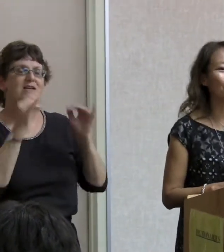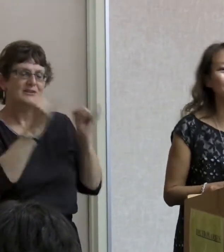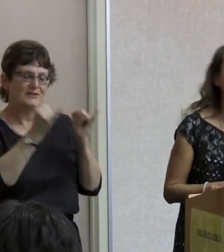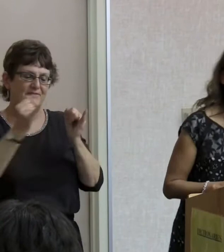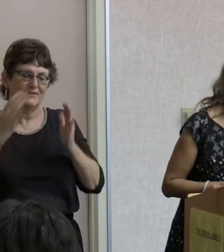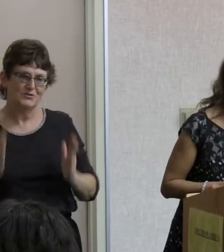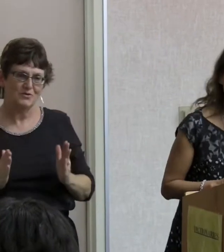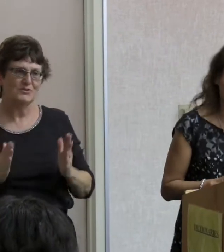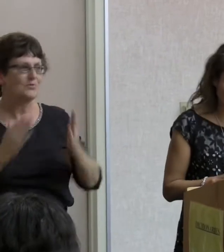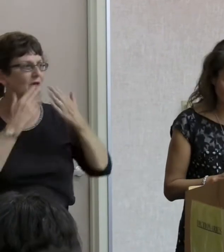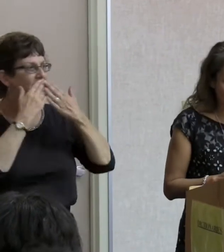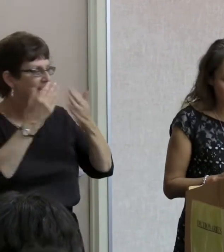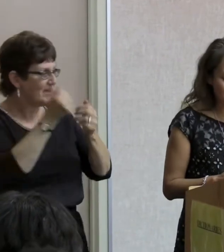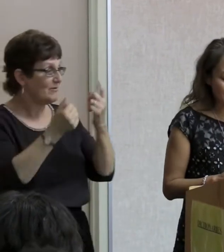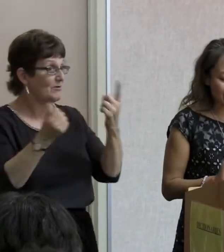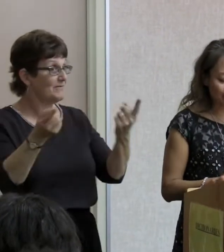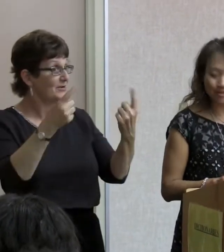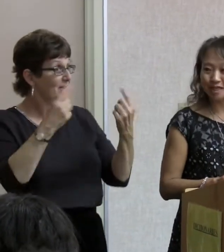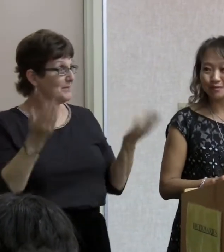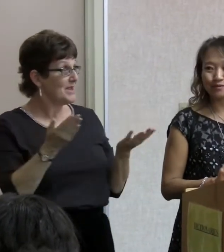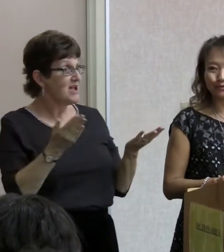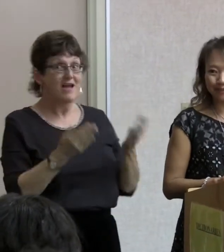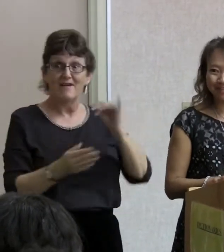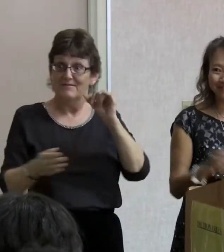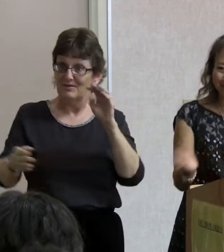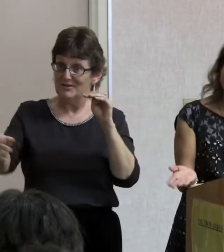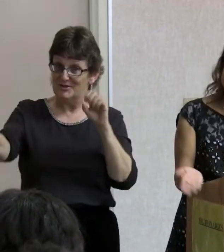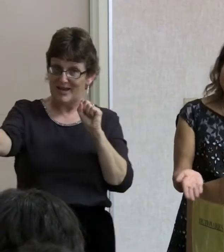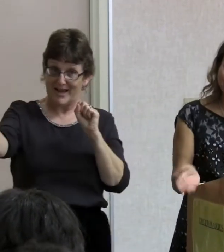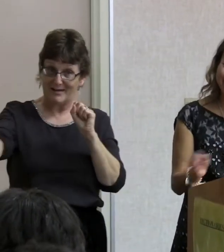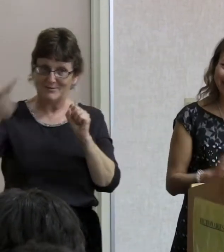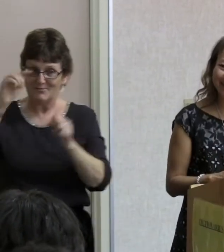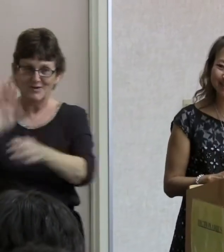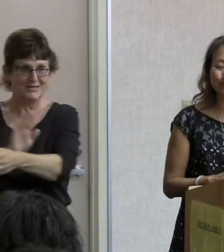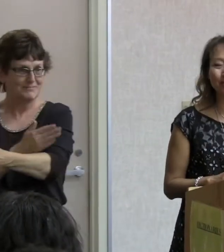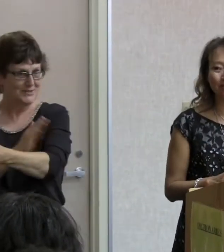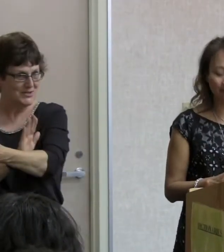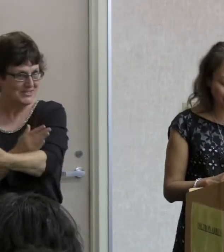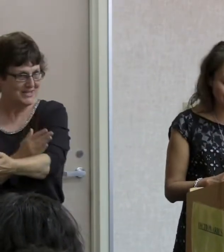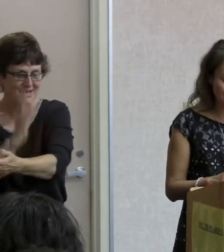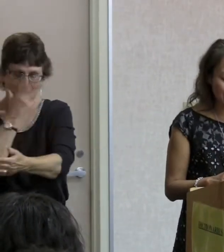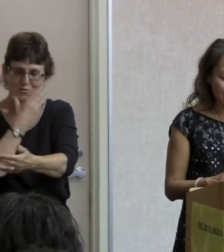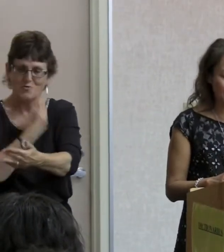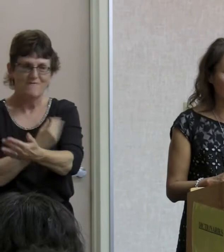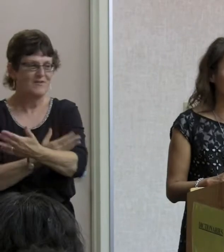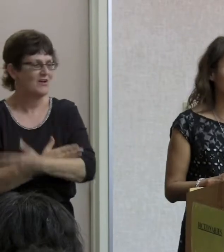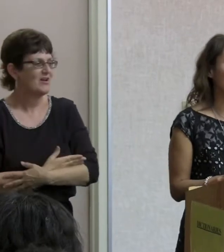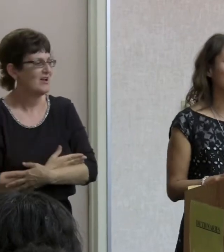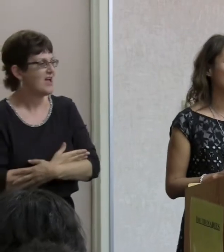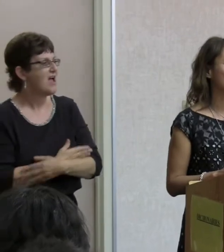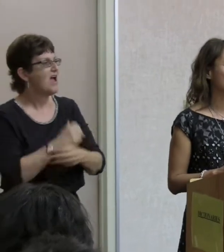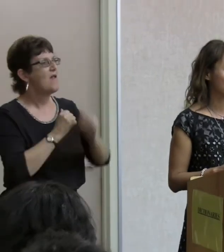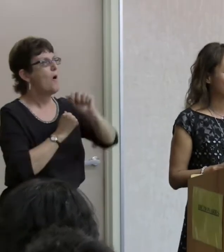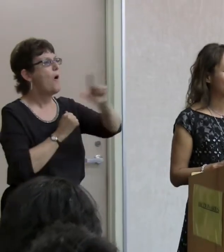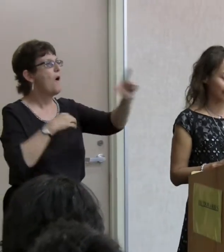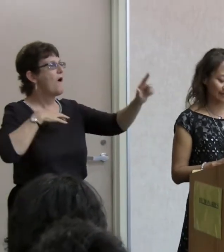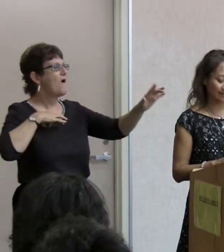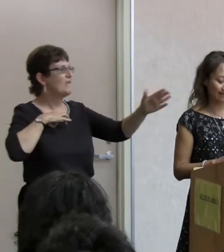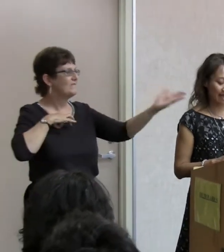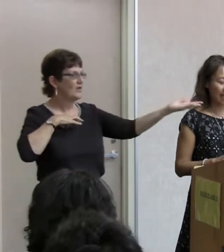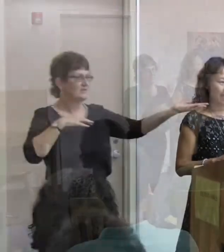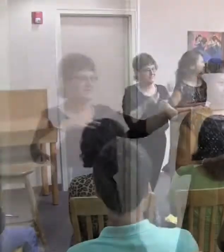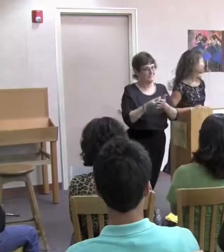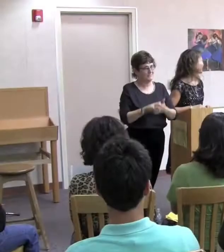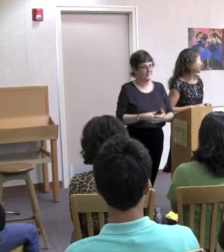So I want to thank everybody for being here, and for James Ruiz for his music. It's beautiful. And all the volunteers of tonight's